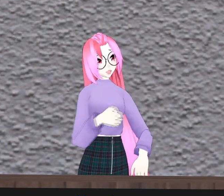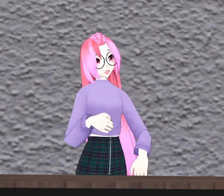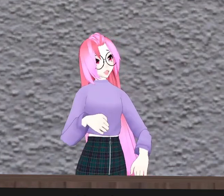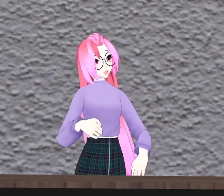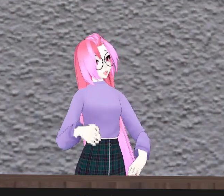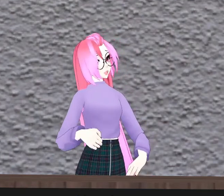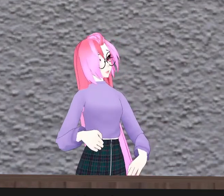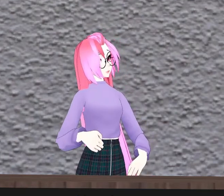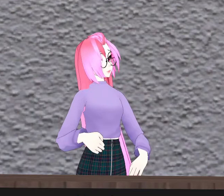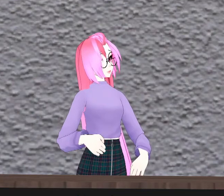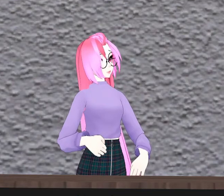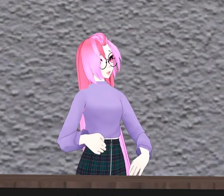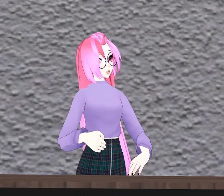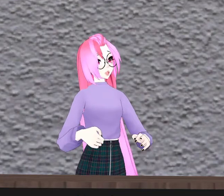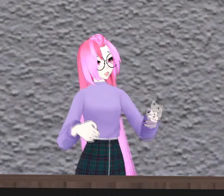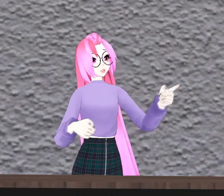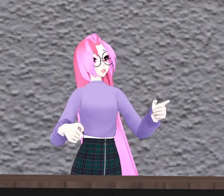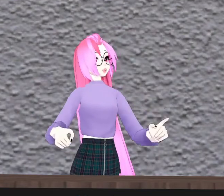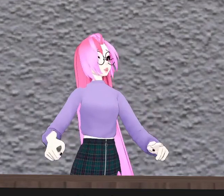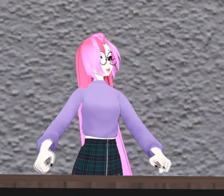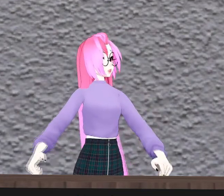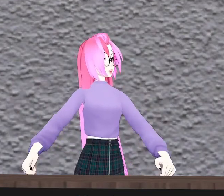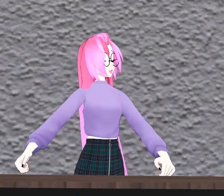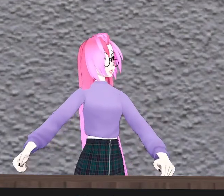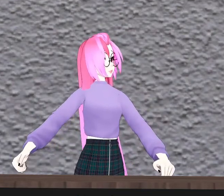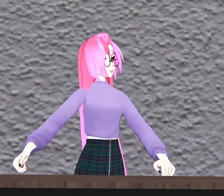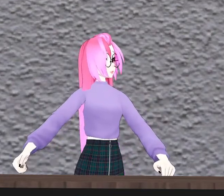sign 22? Go ahead and show me your guess.